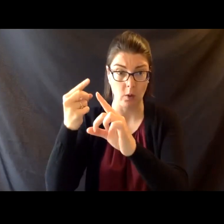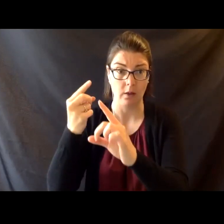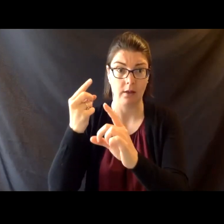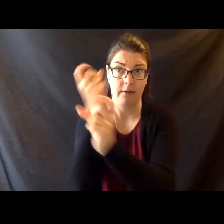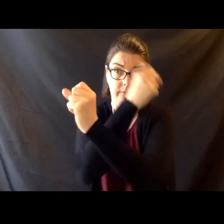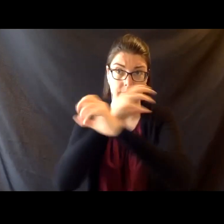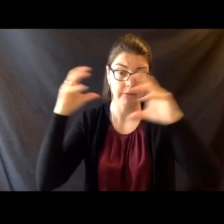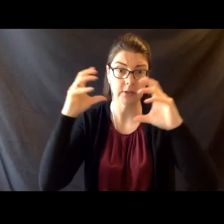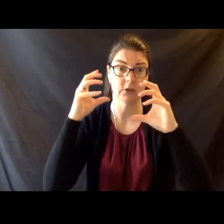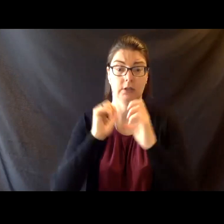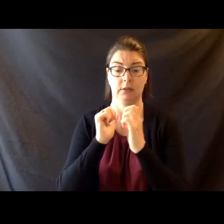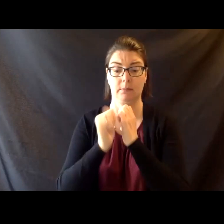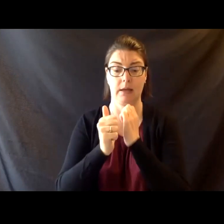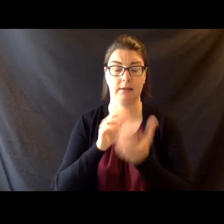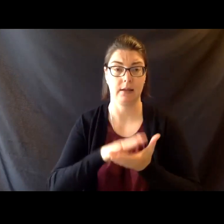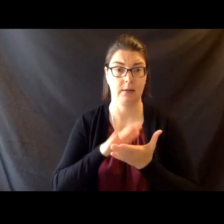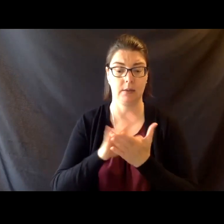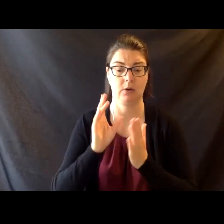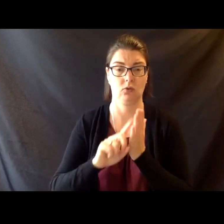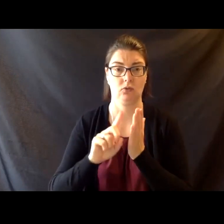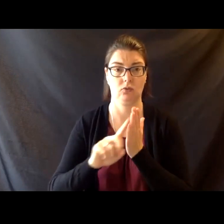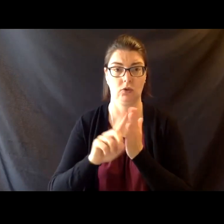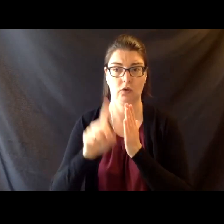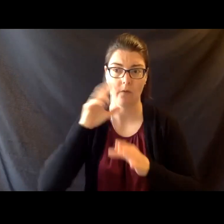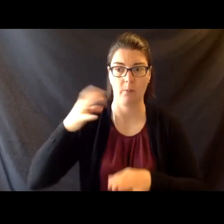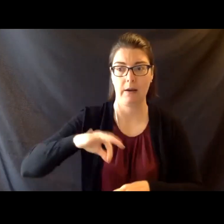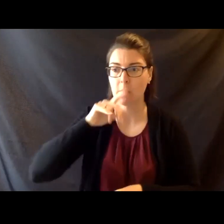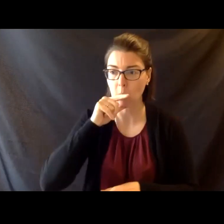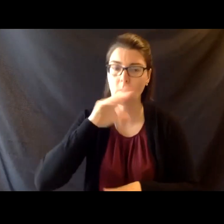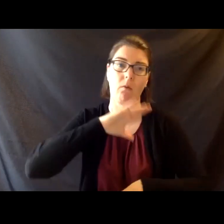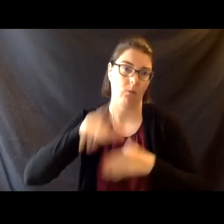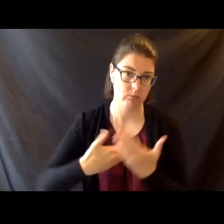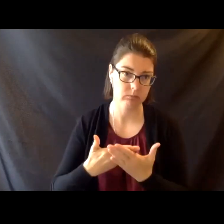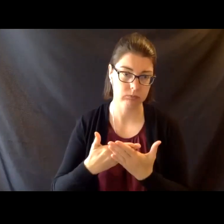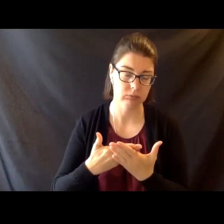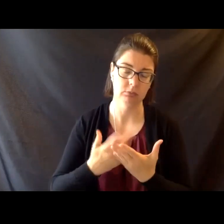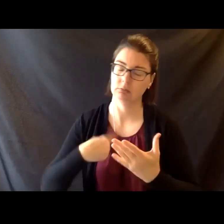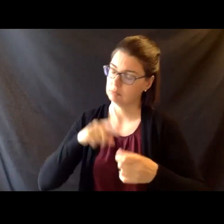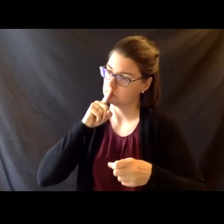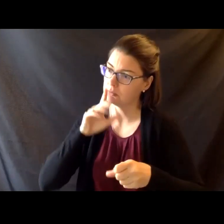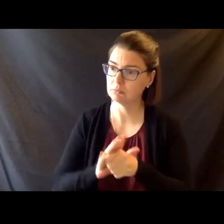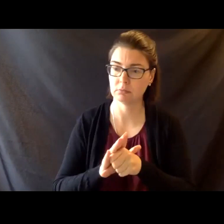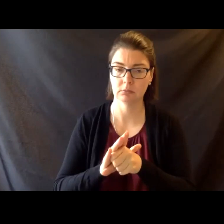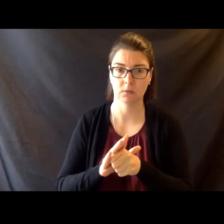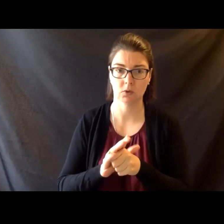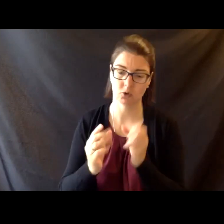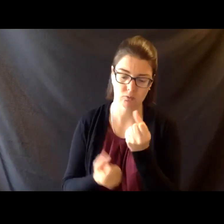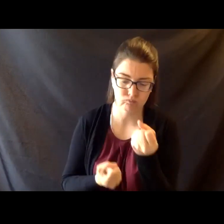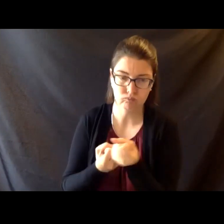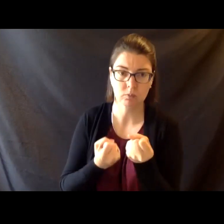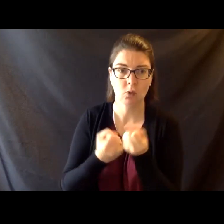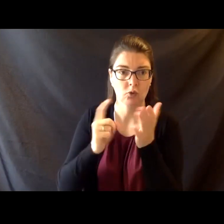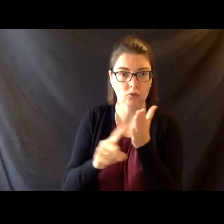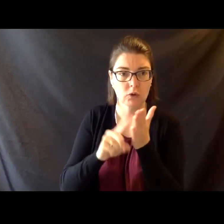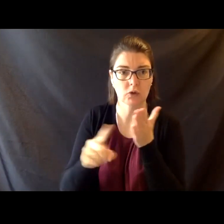advance academic and research excellence for the benefit of all. We are deeply committed to supporting our researchers and